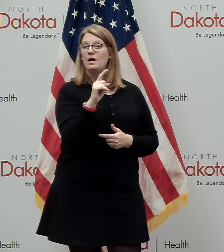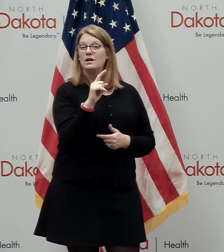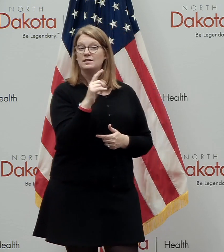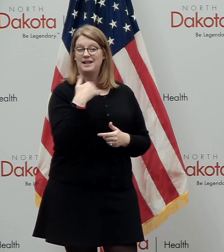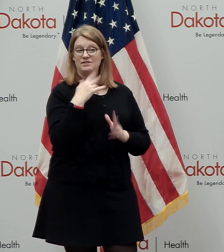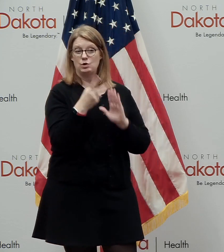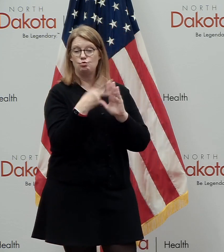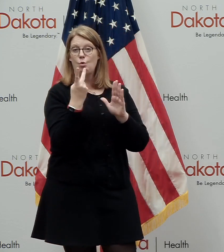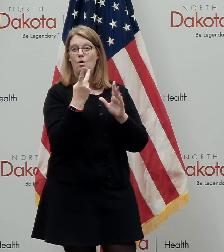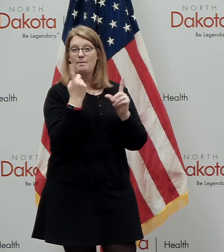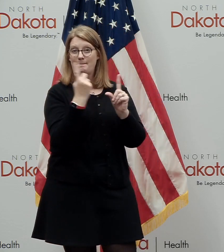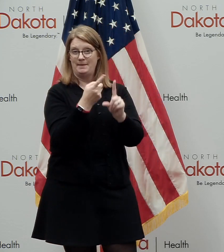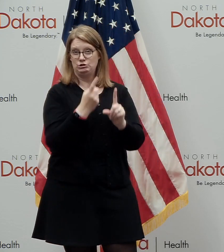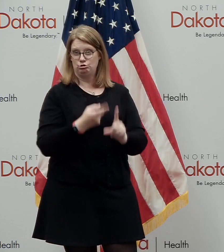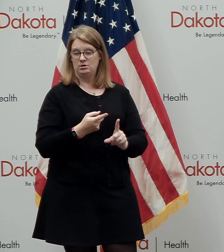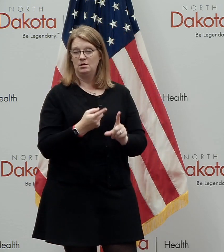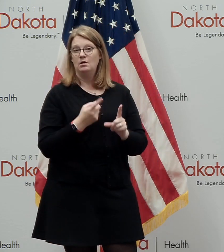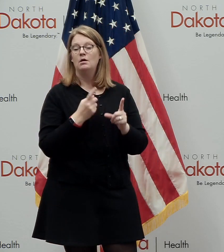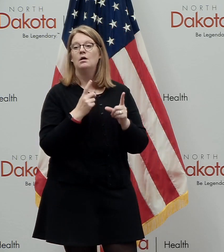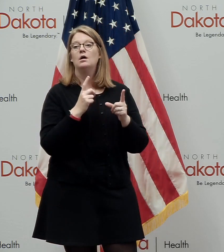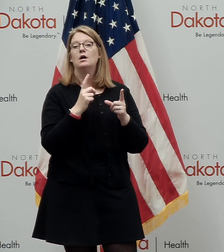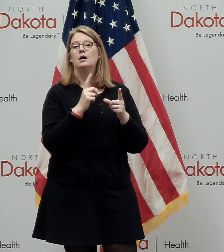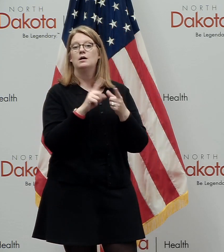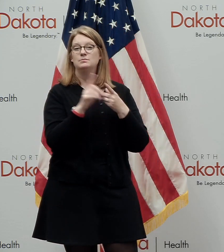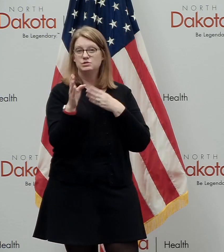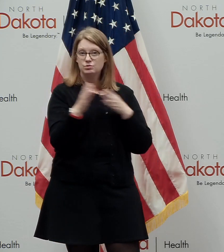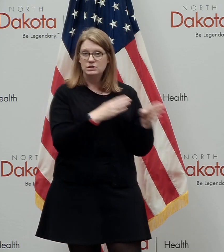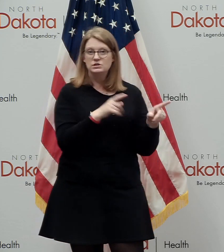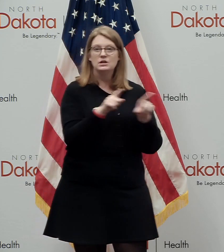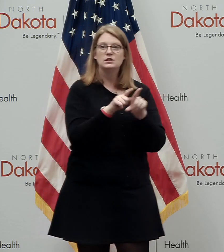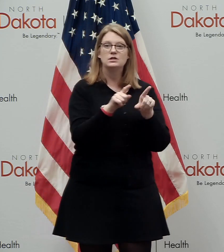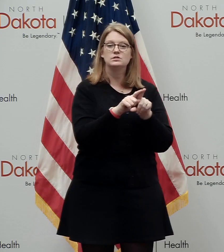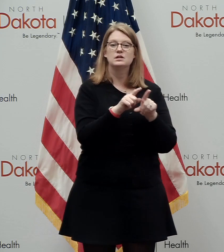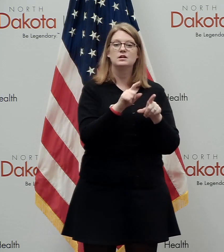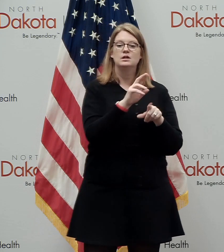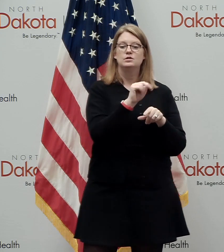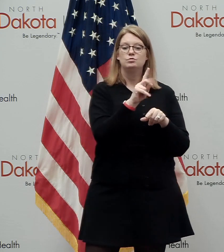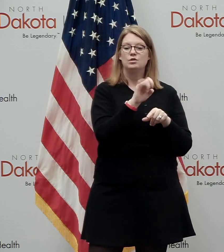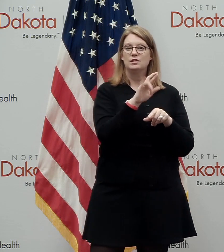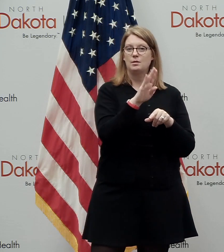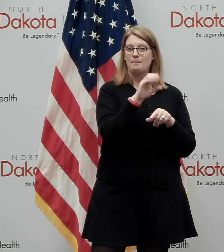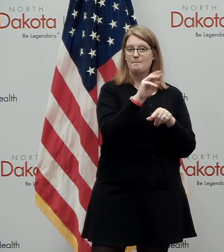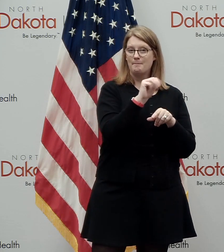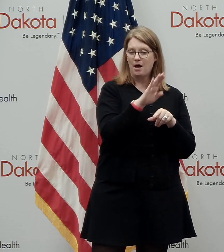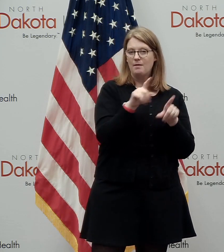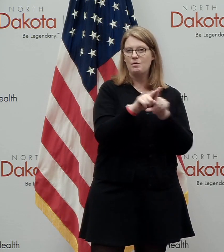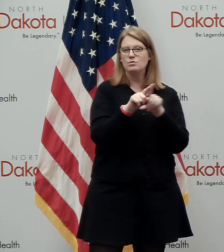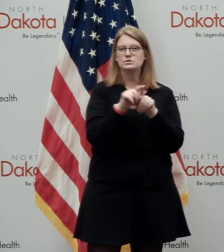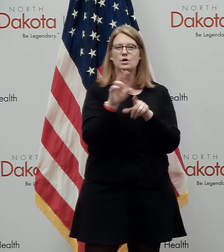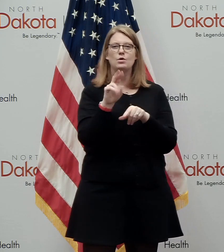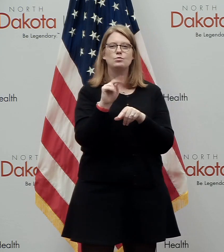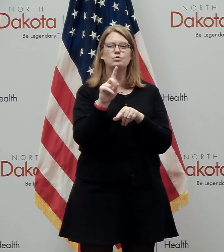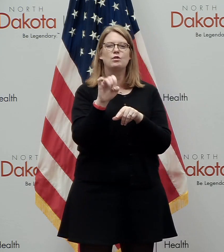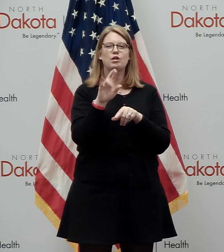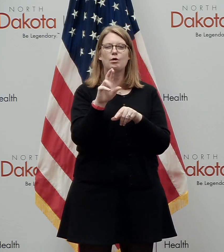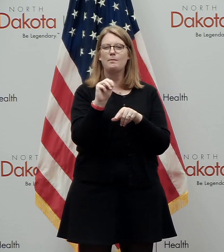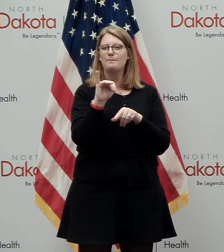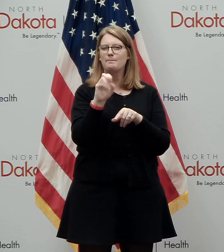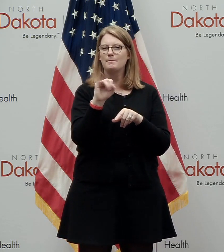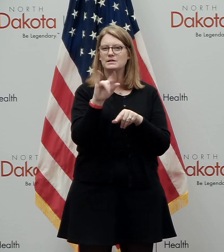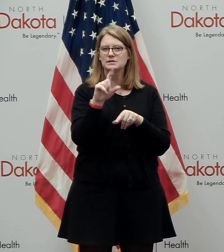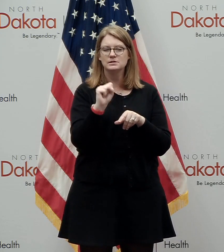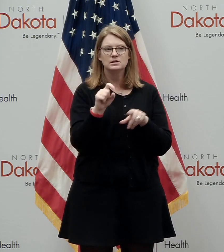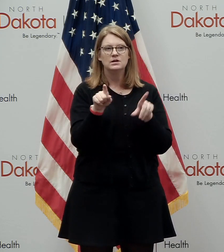dual mission with both strategic, as in nuclear bombers and nuclear missiles, and it's one of the areas where we store